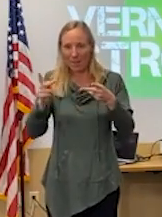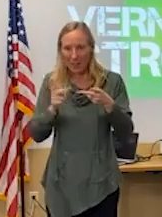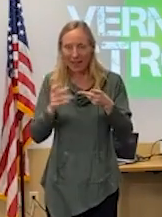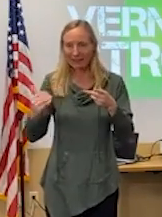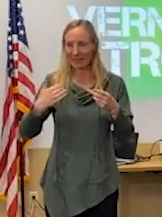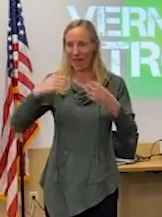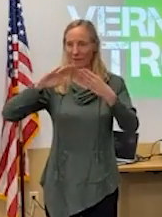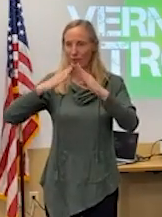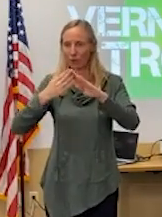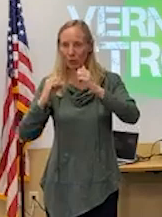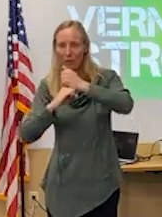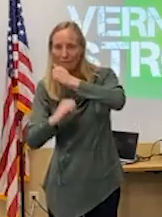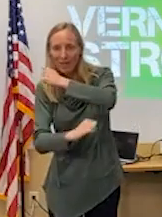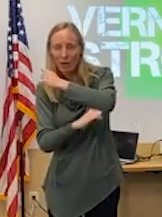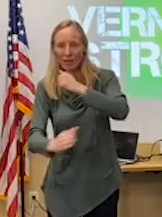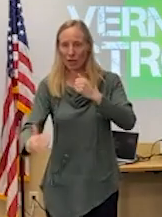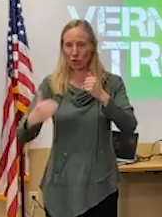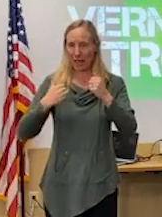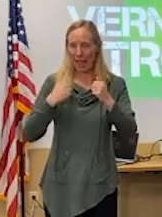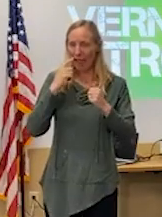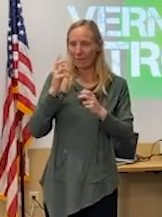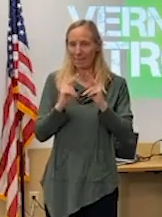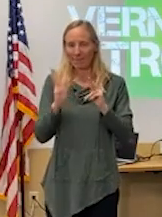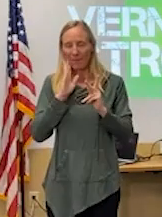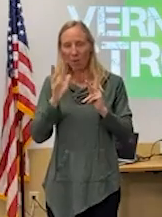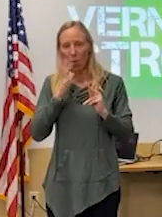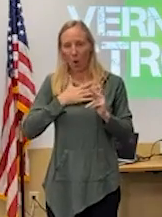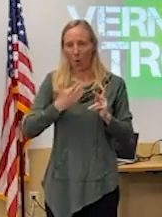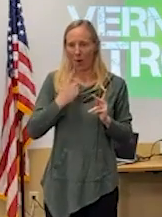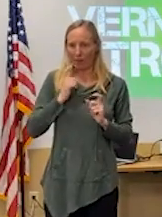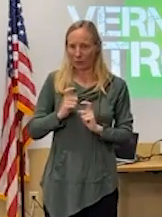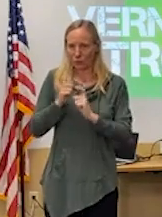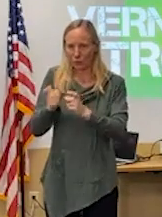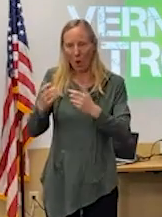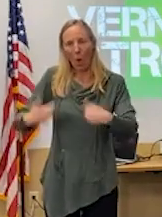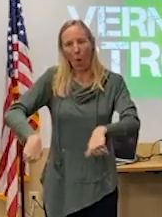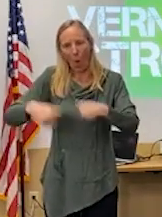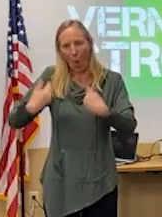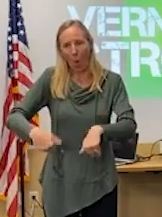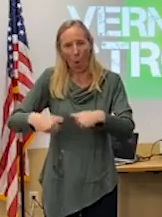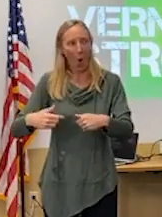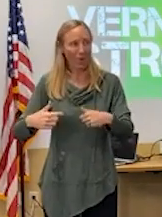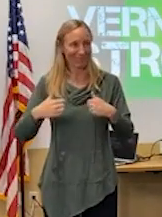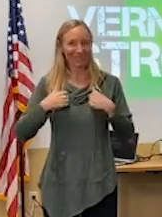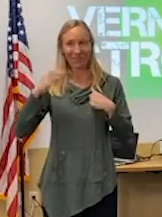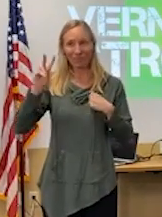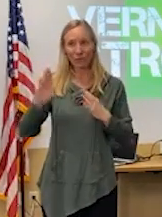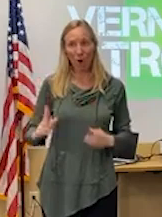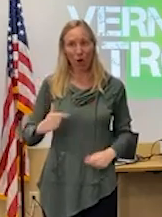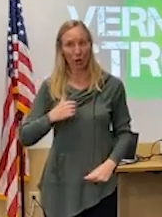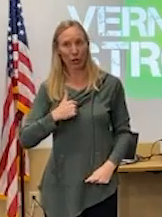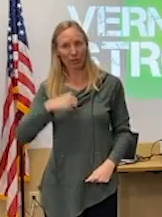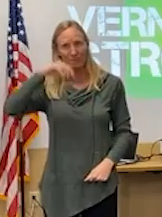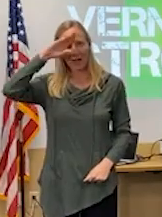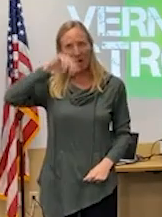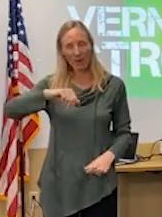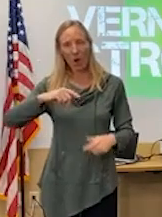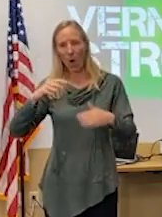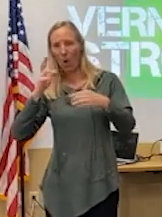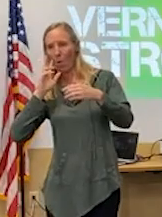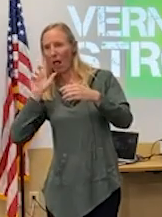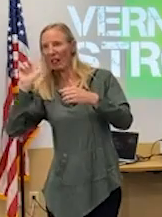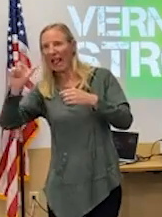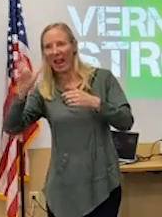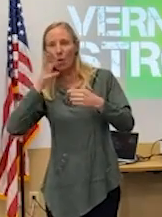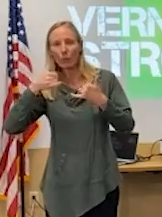need is such a delight to watch as a fellow Vermonter as well, because we know there's going to be need, and anticipating that so